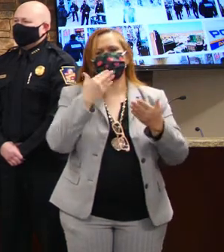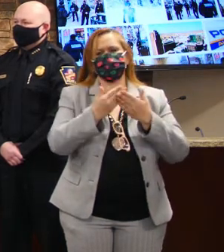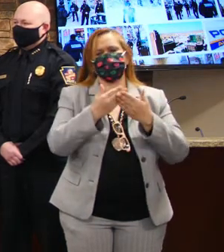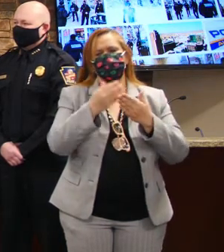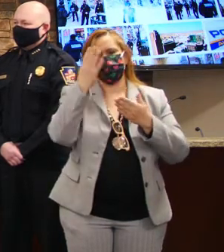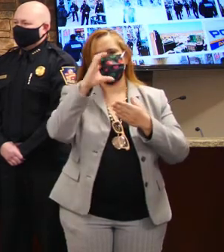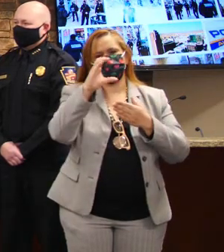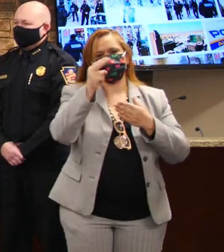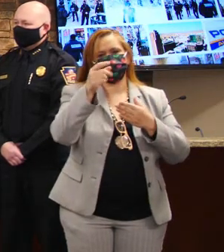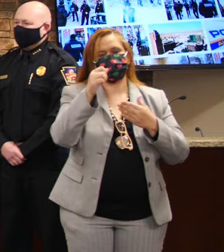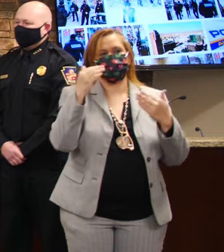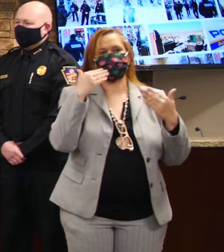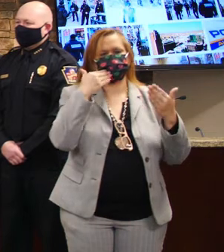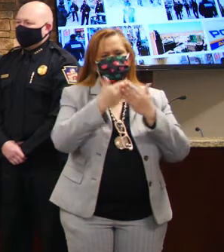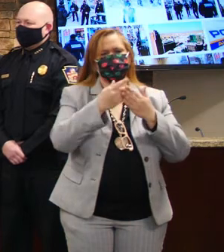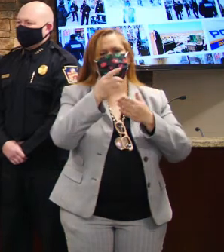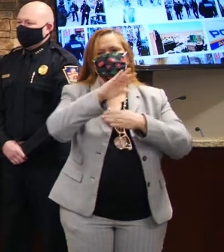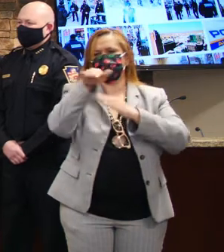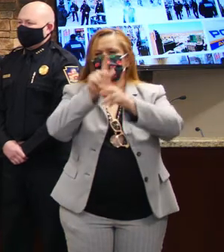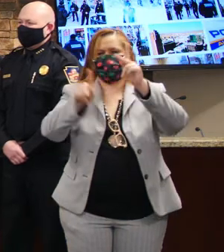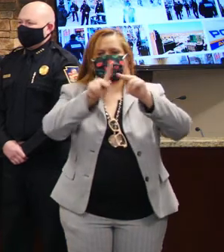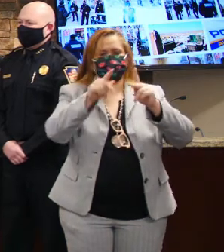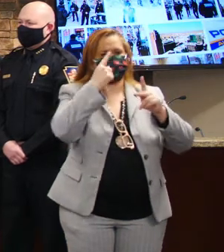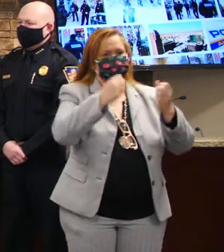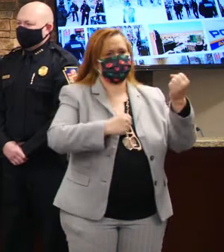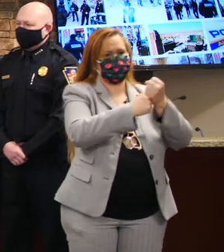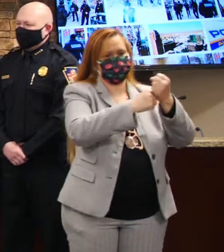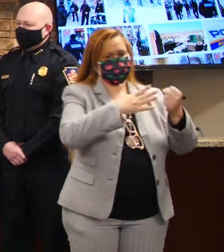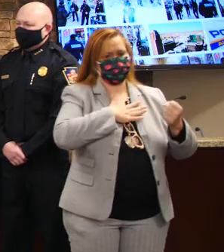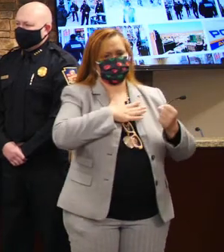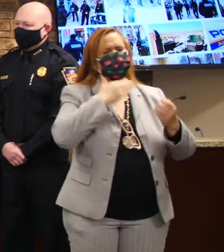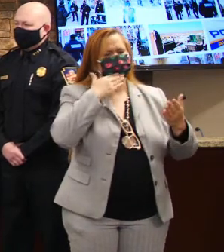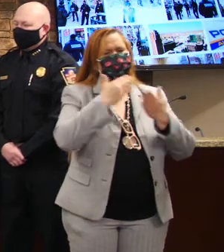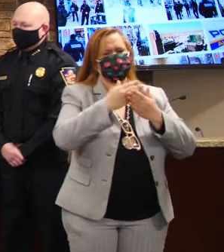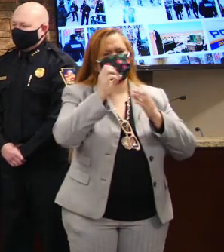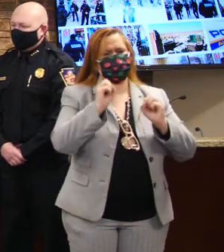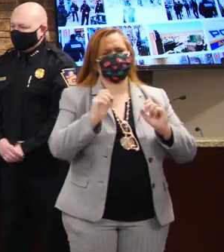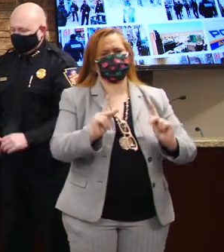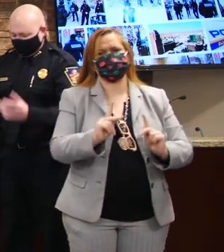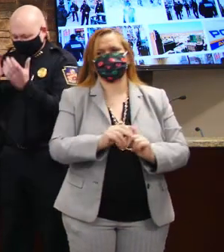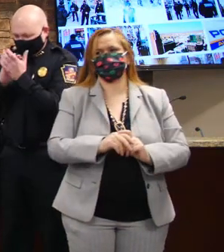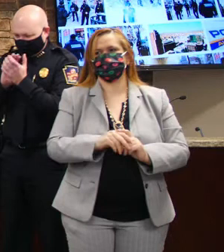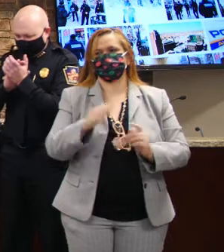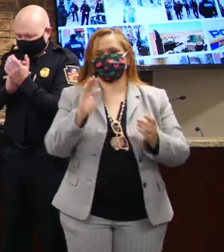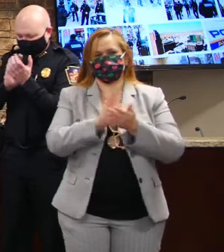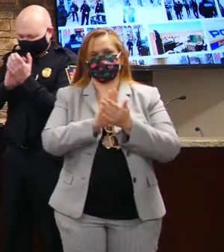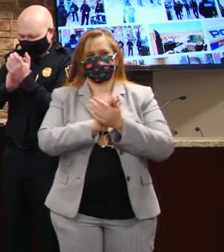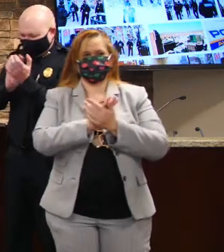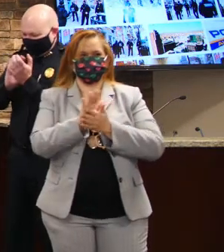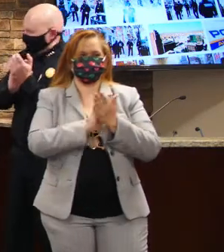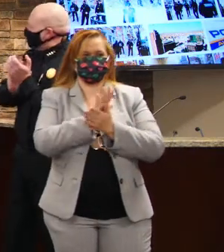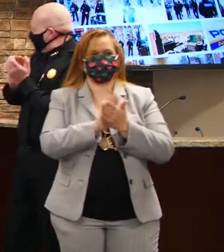here. Thank you for giving me the time, the opportunity, and I'm ecstatic to see what comes out of this. Let's do it. Thank you.